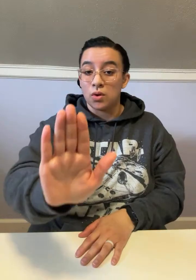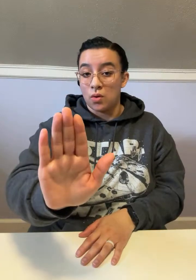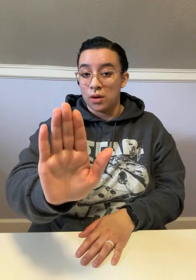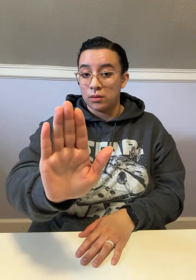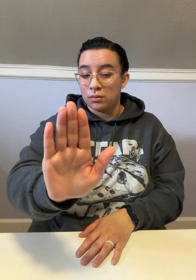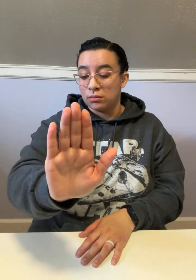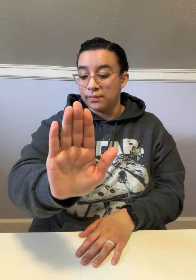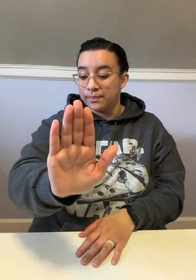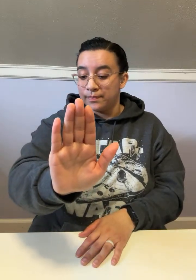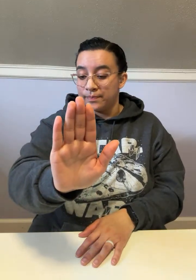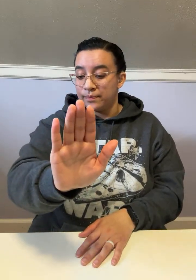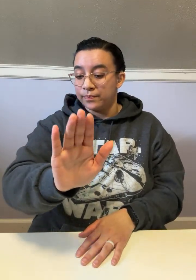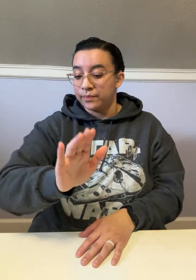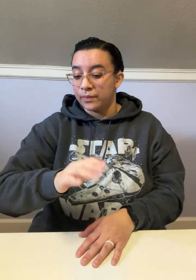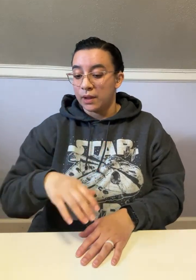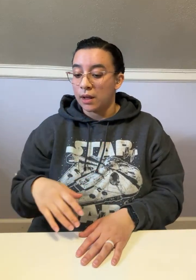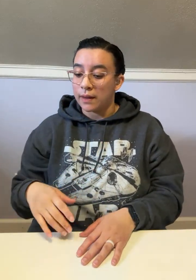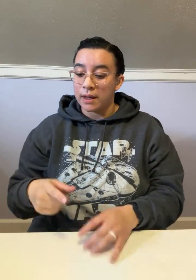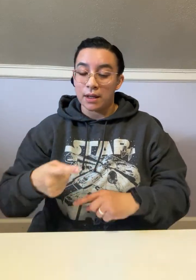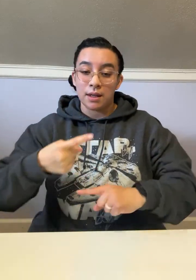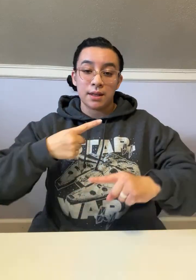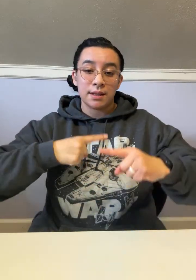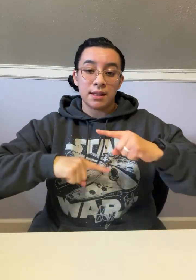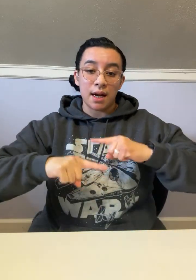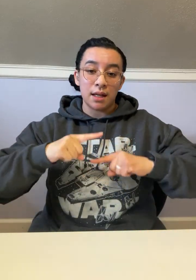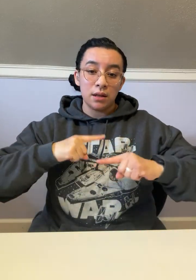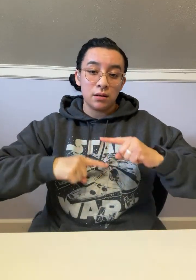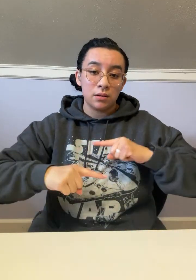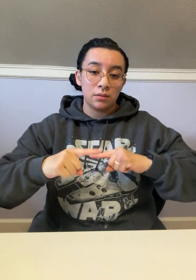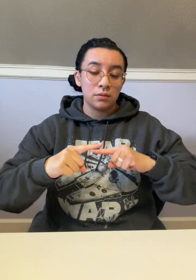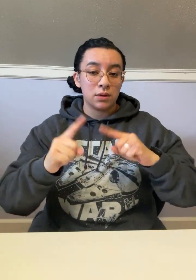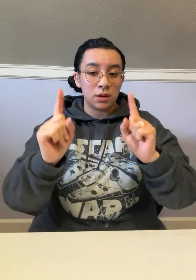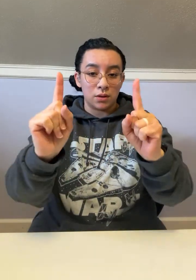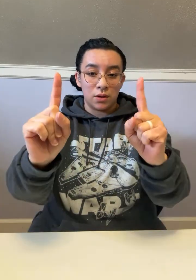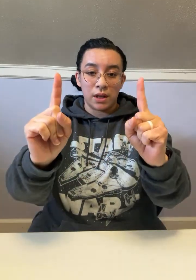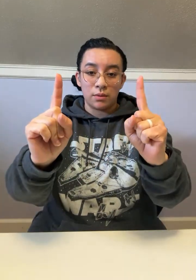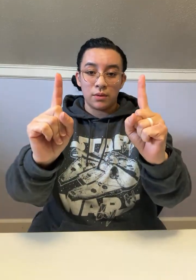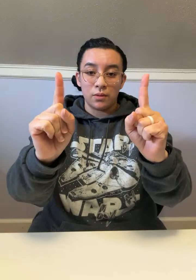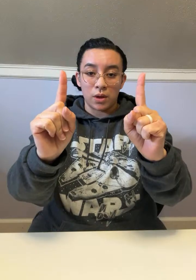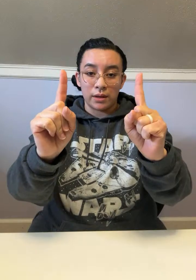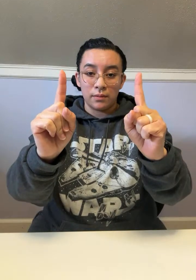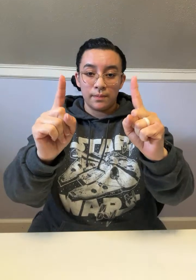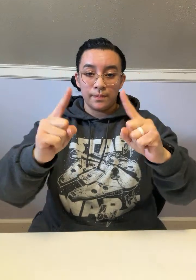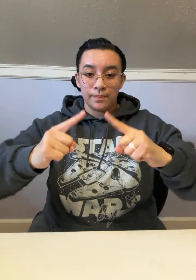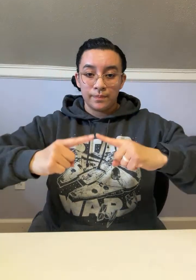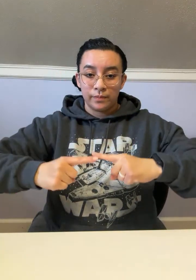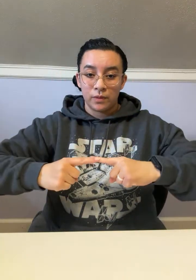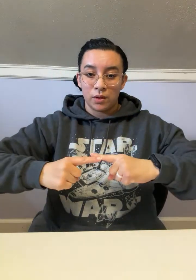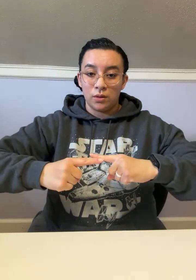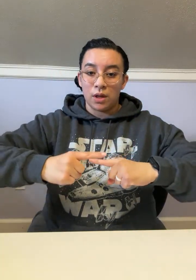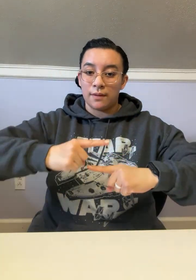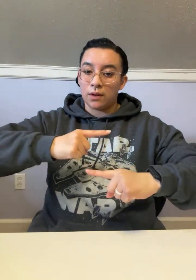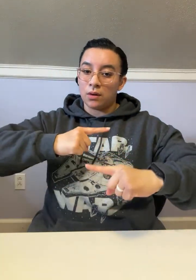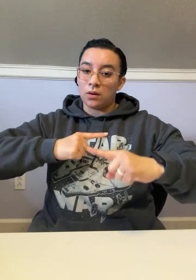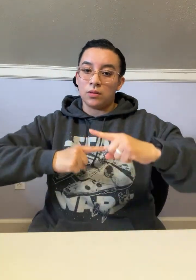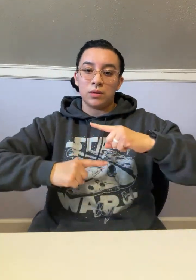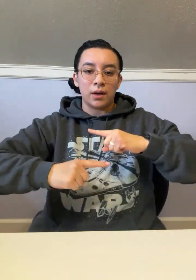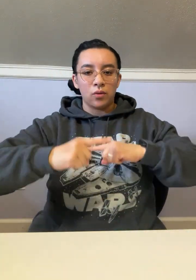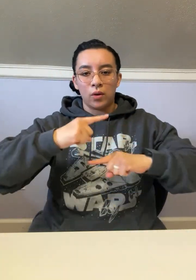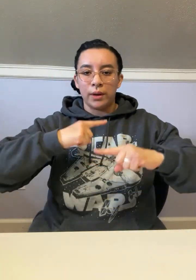your, and then sign. So 2 hand number 1, you have it go like a rolling